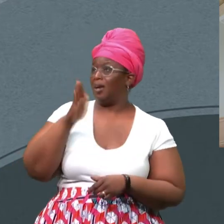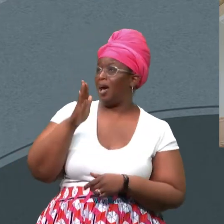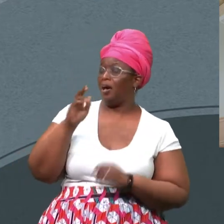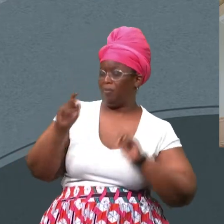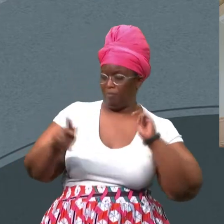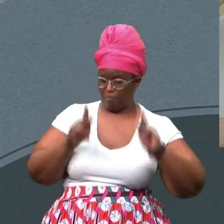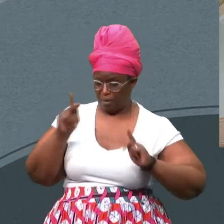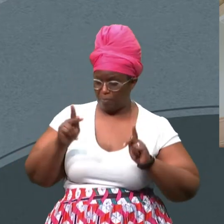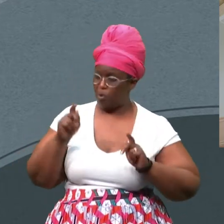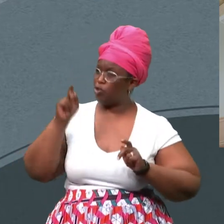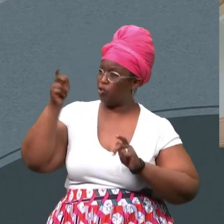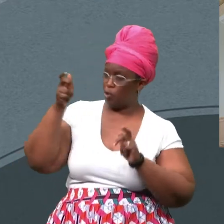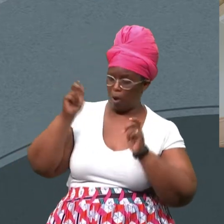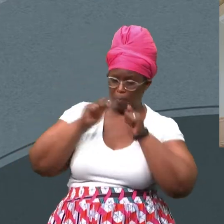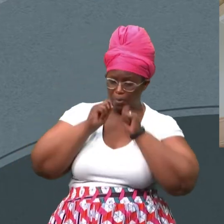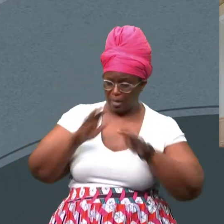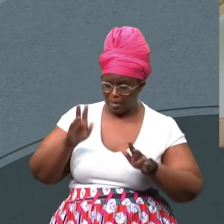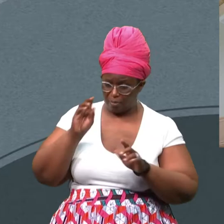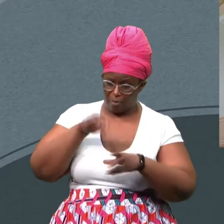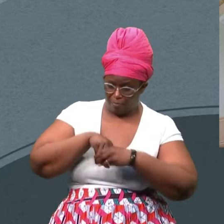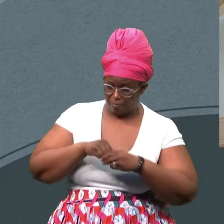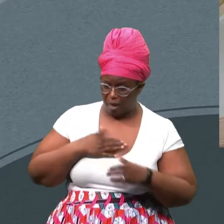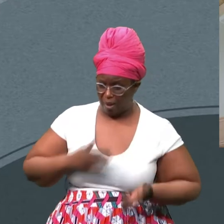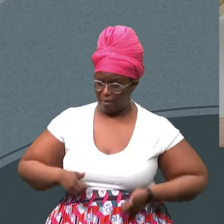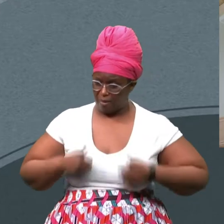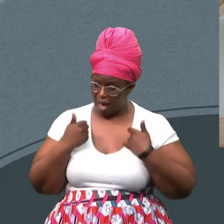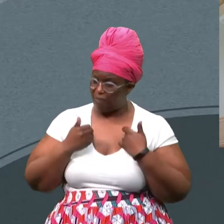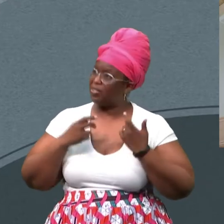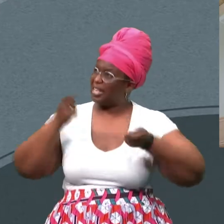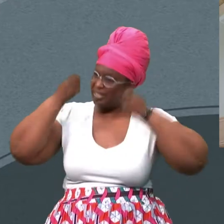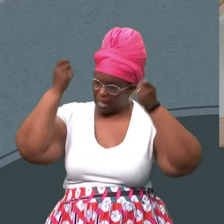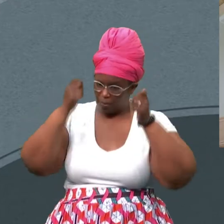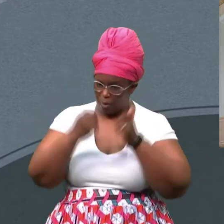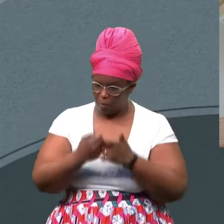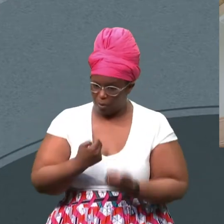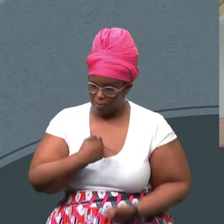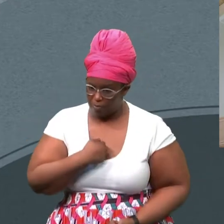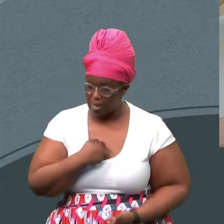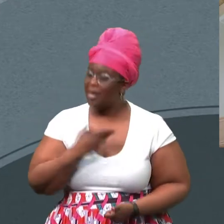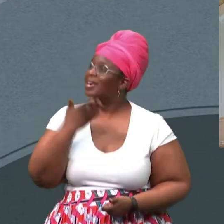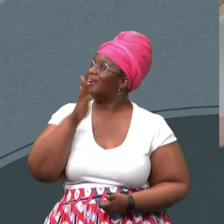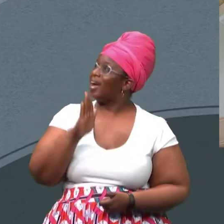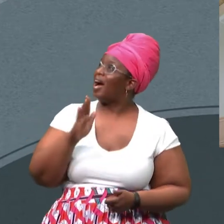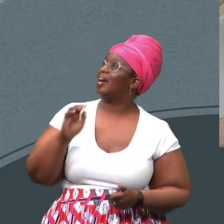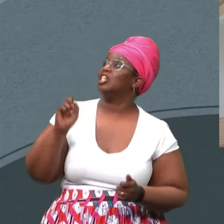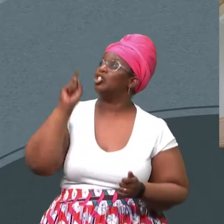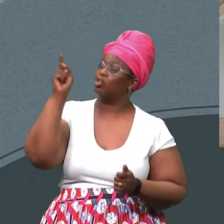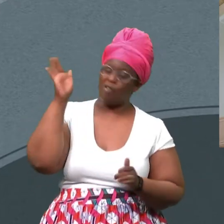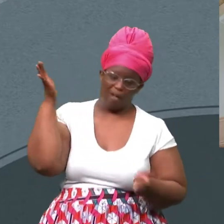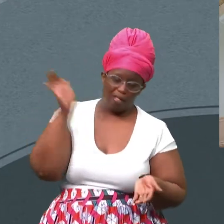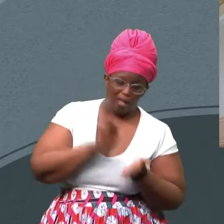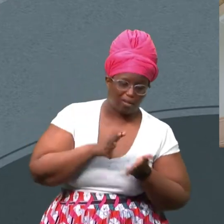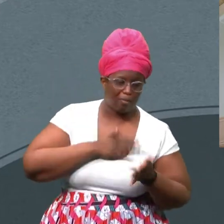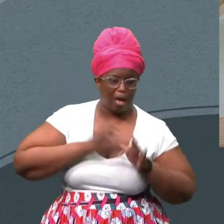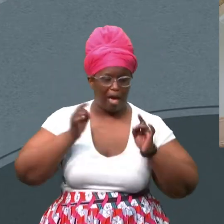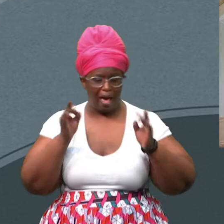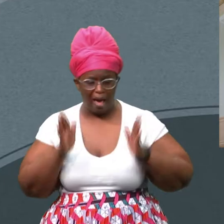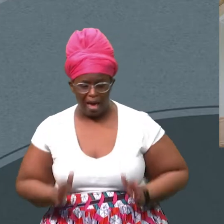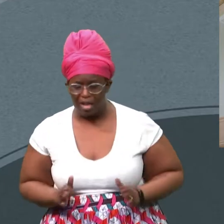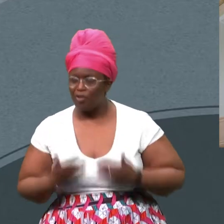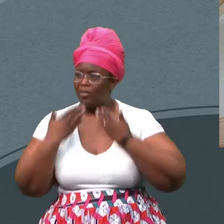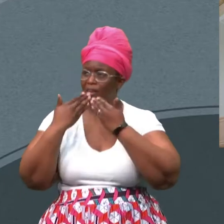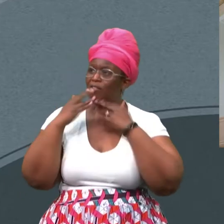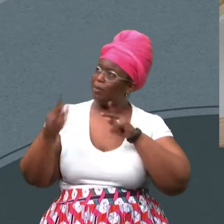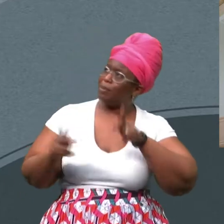can leap over what you are doing. God, thank you that you have minimized the haters. God, thank you for the people that have been on my side.